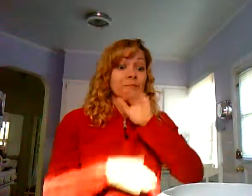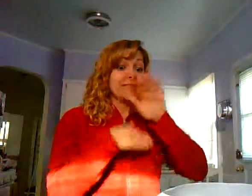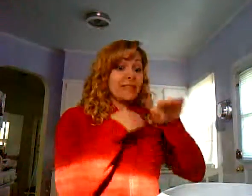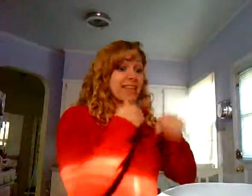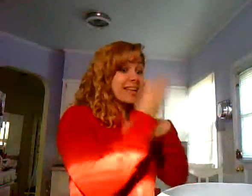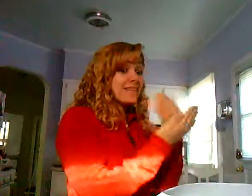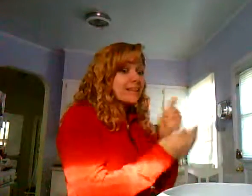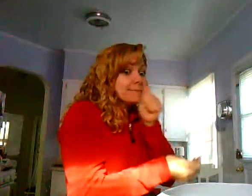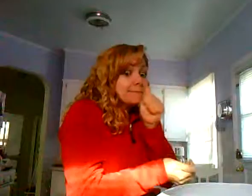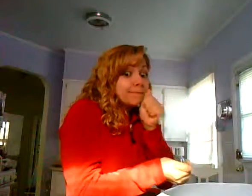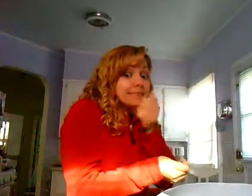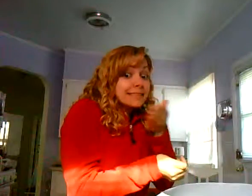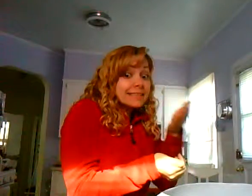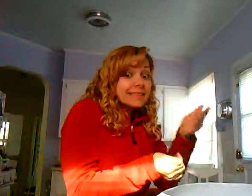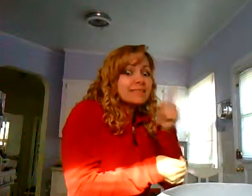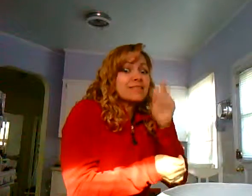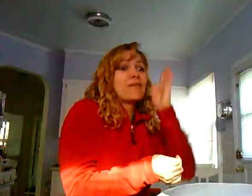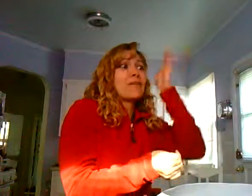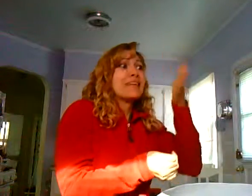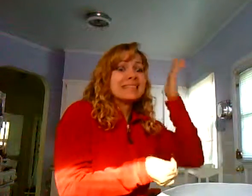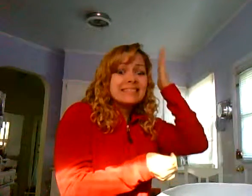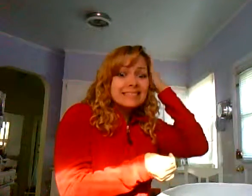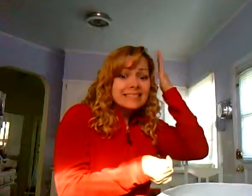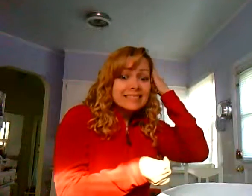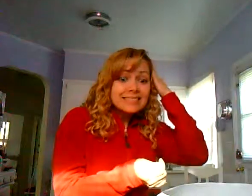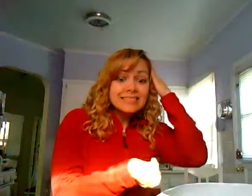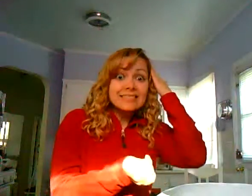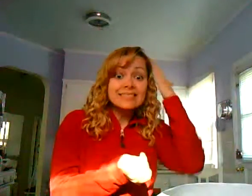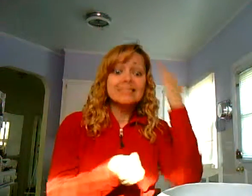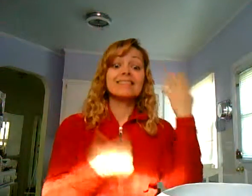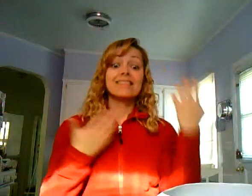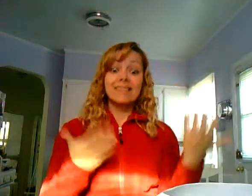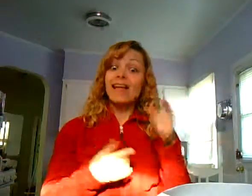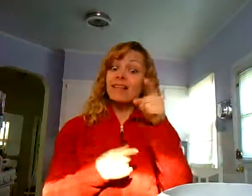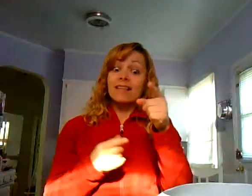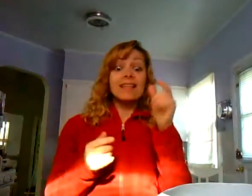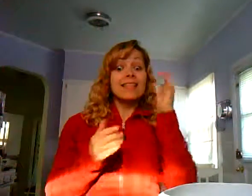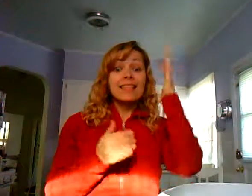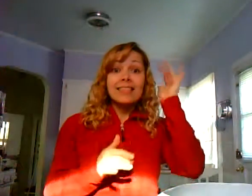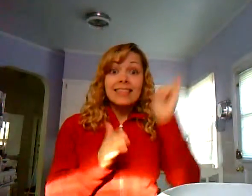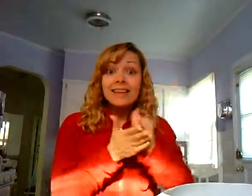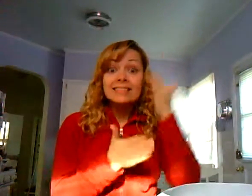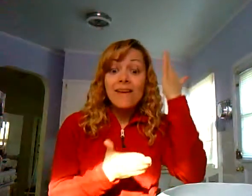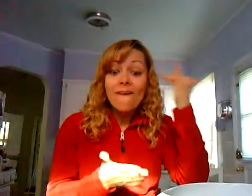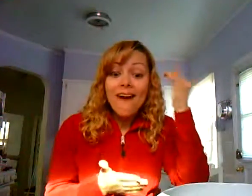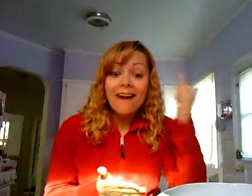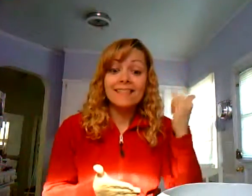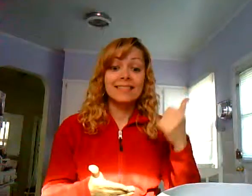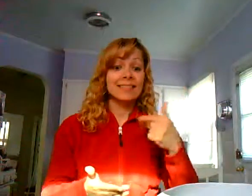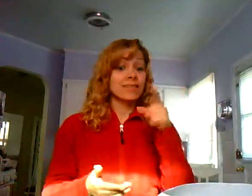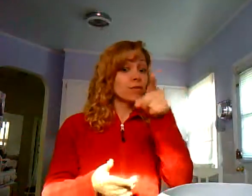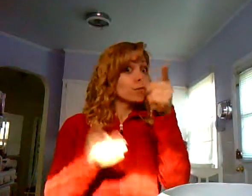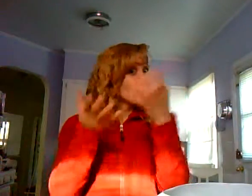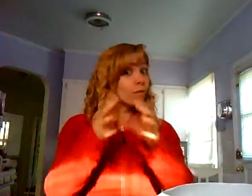is going to be uncovered if you try to keep something secret it will be uncovered. That's why